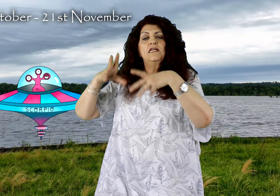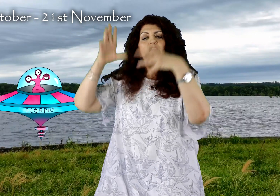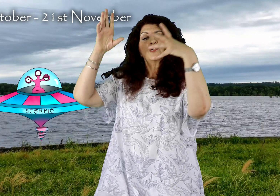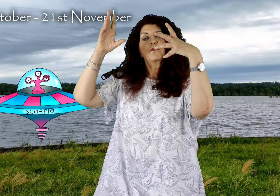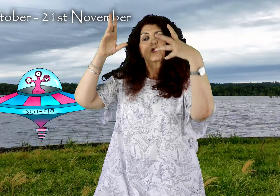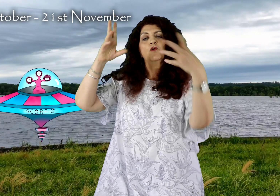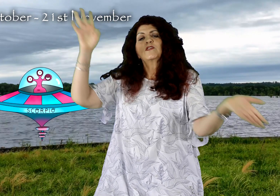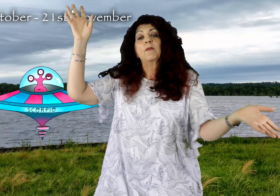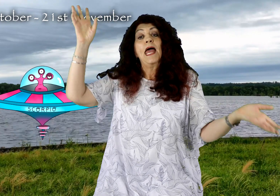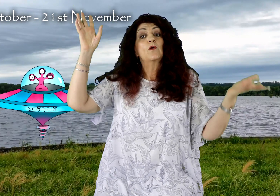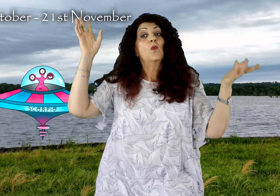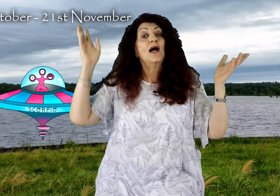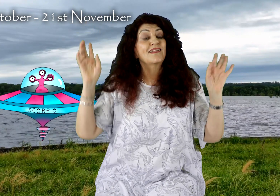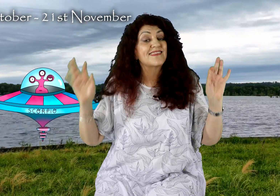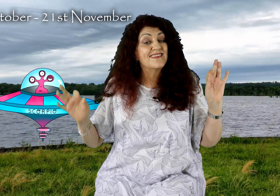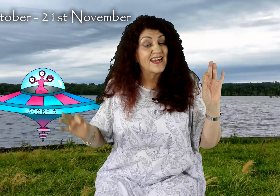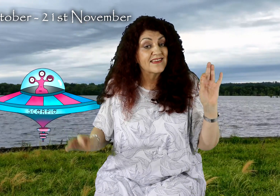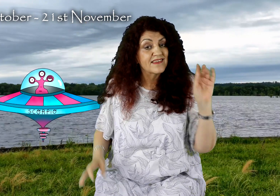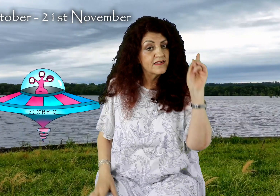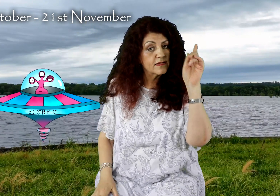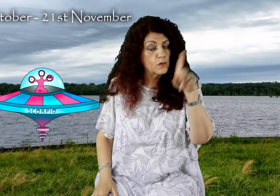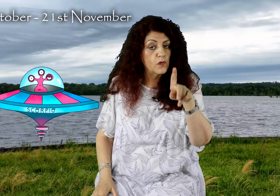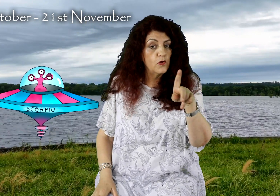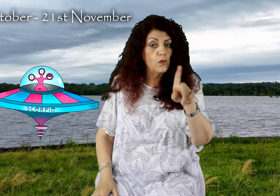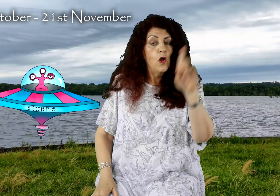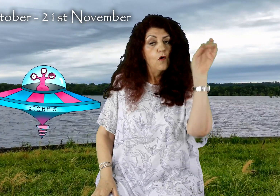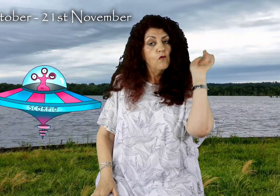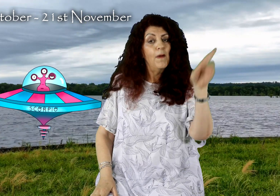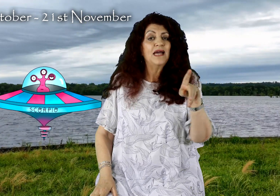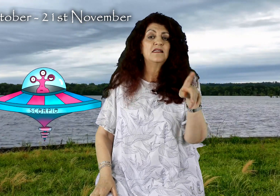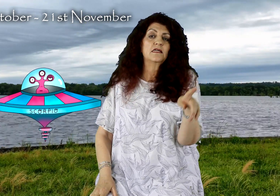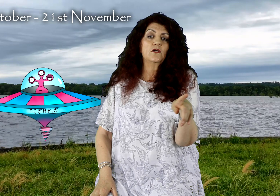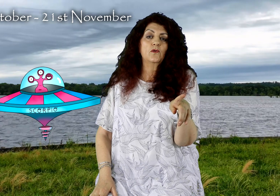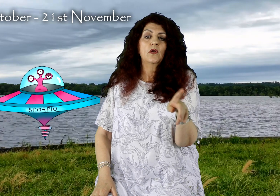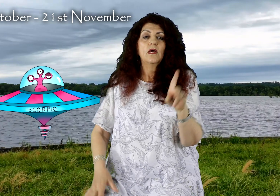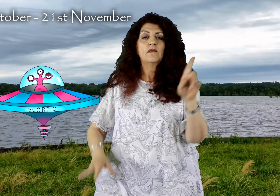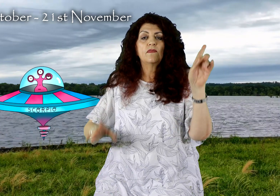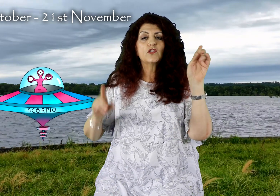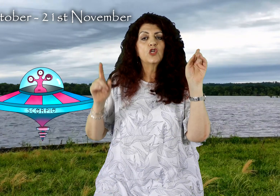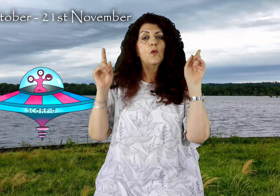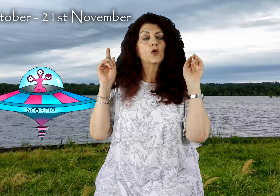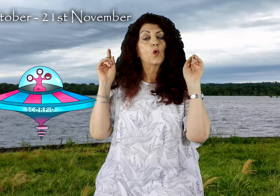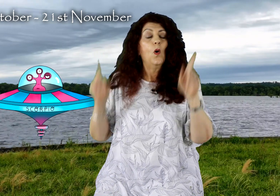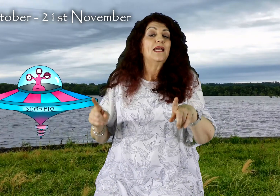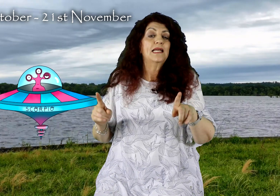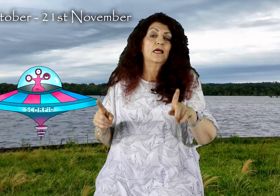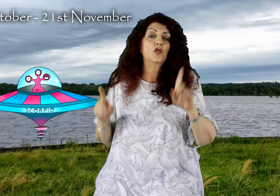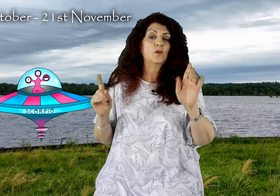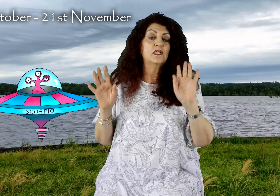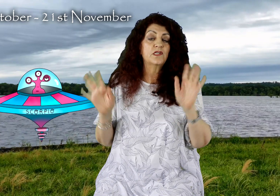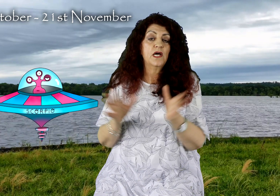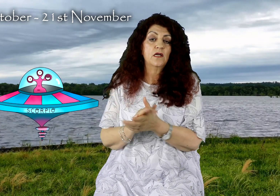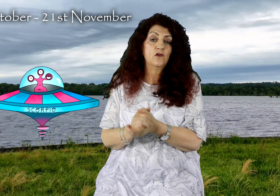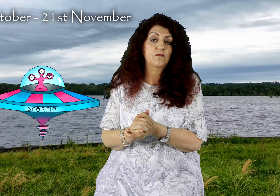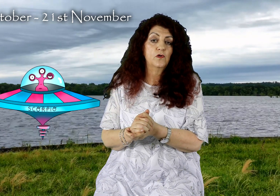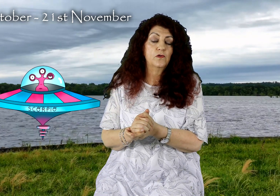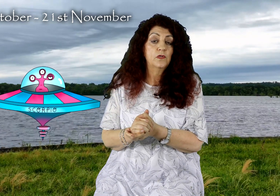leadership, charisma, and wild sex is still with you, reminding you that there's no one quite like you in the entire universe. It's